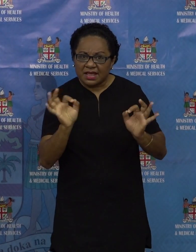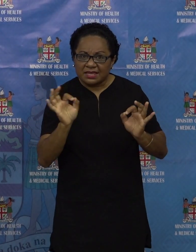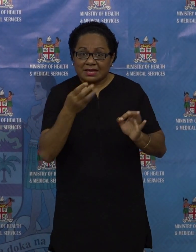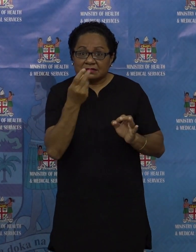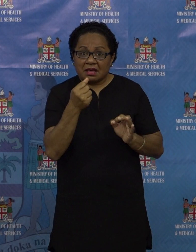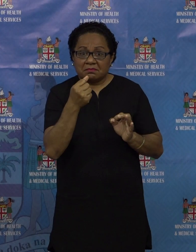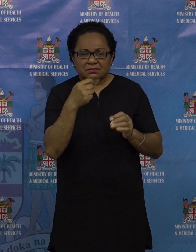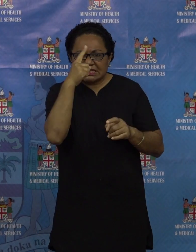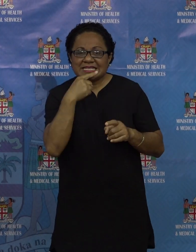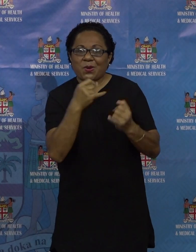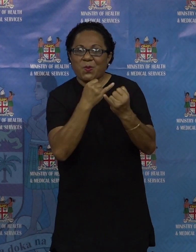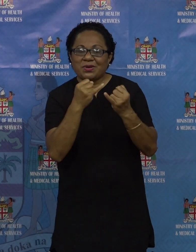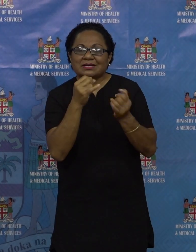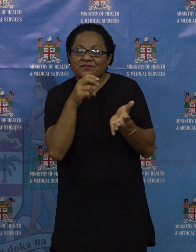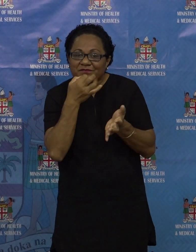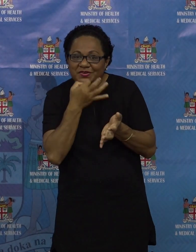these vaccines.